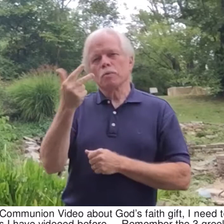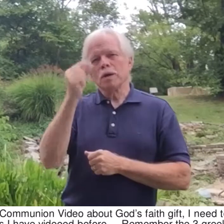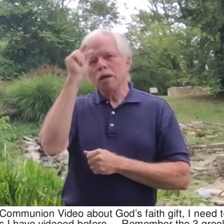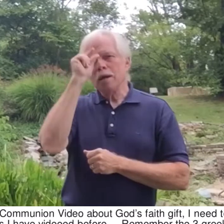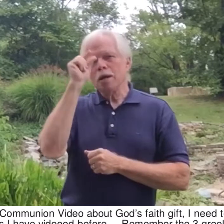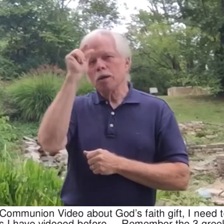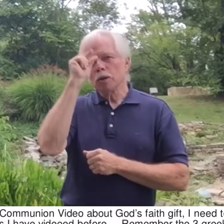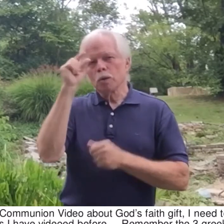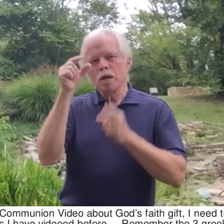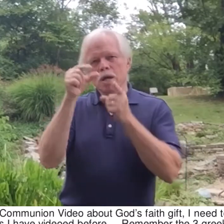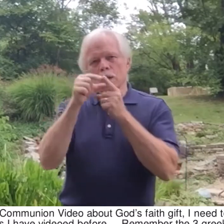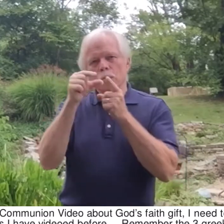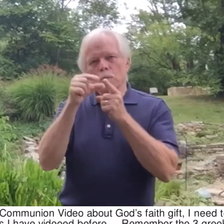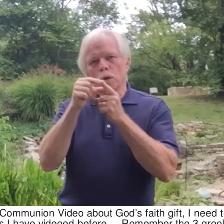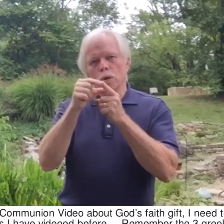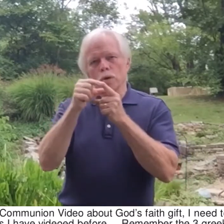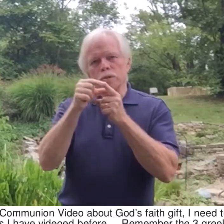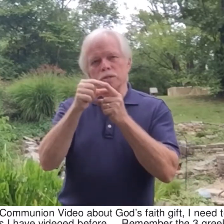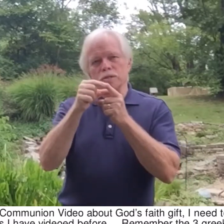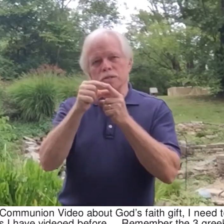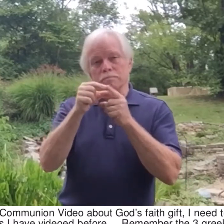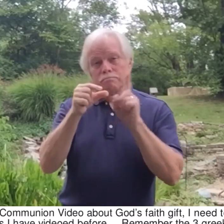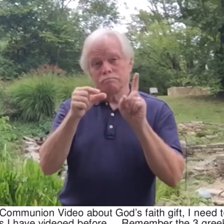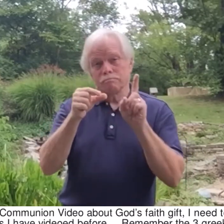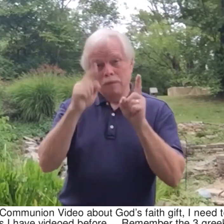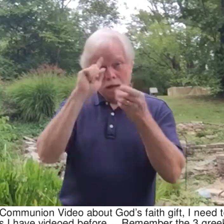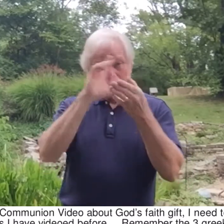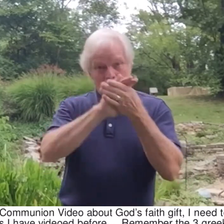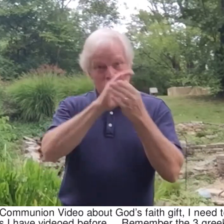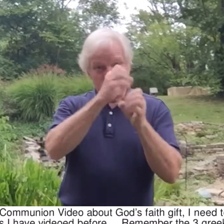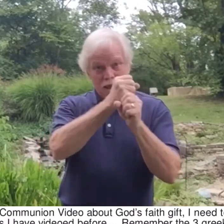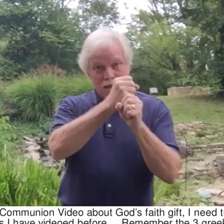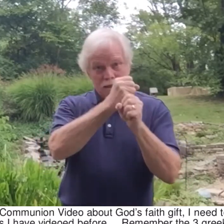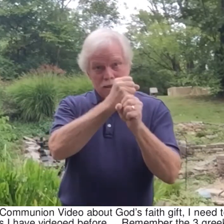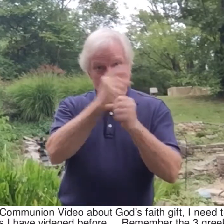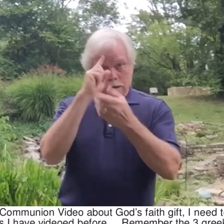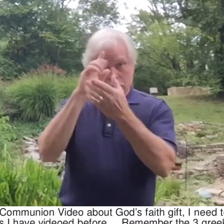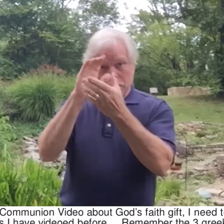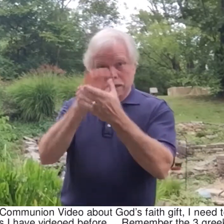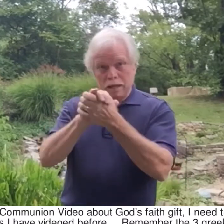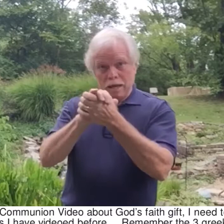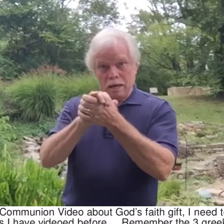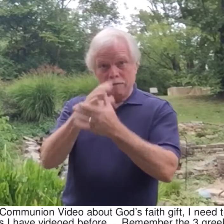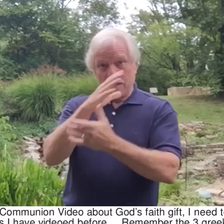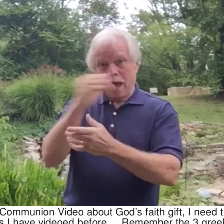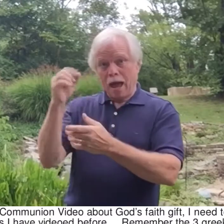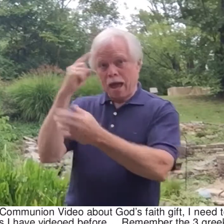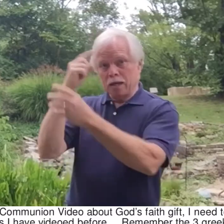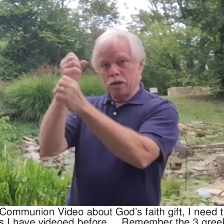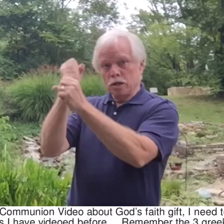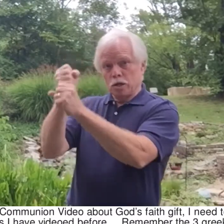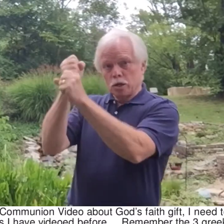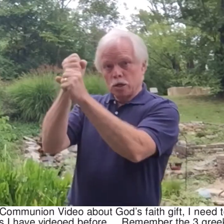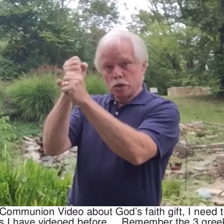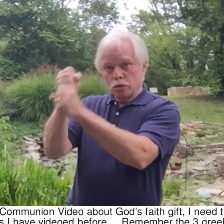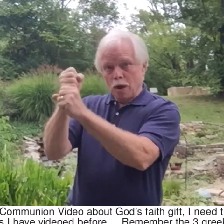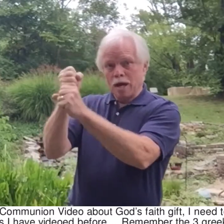three Greek words, faith, believe, and